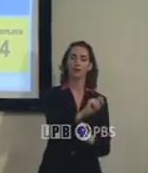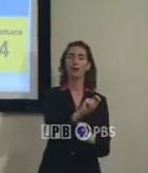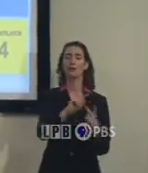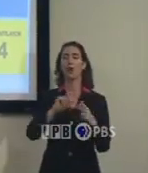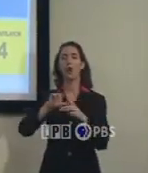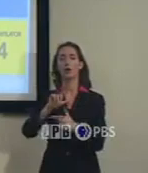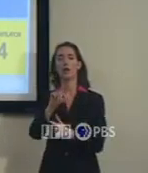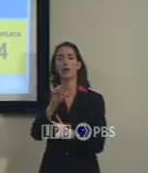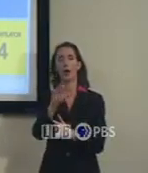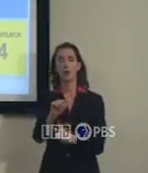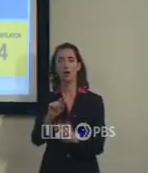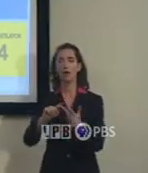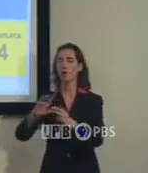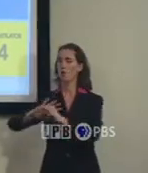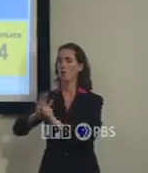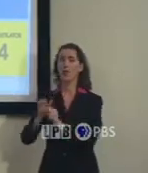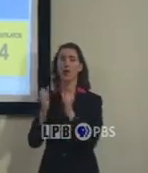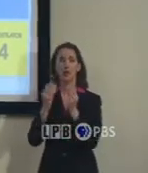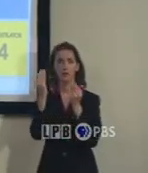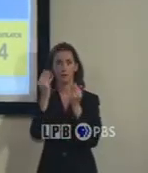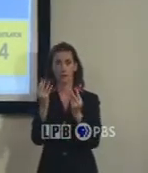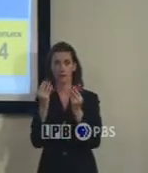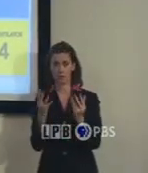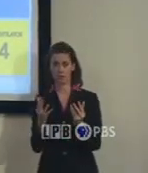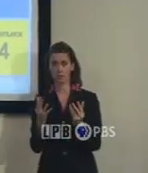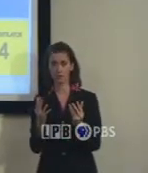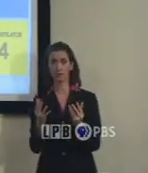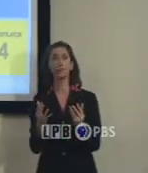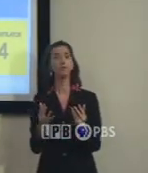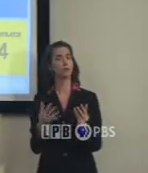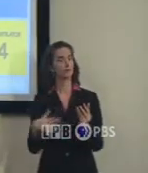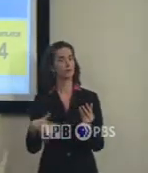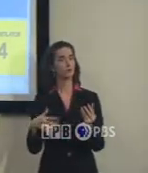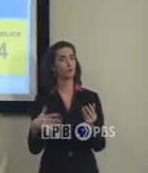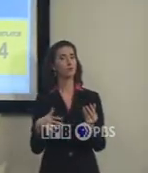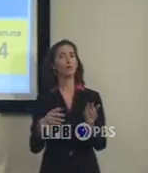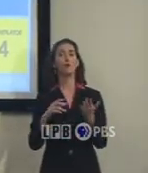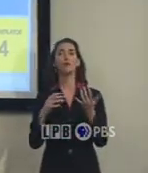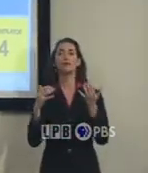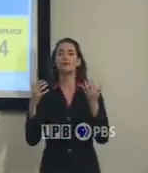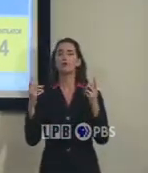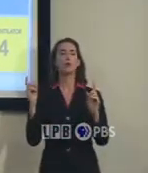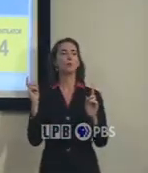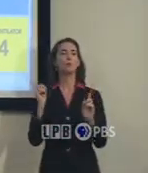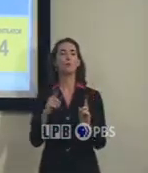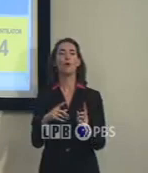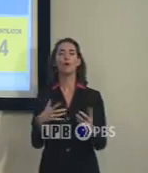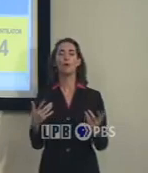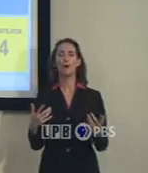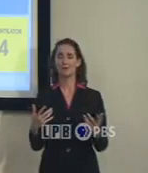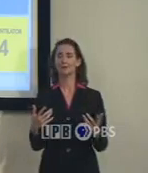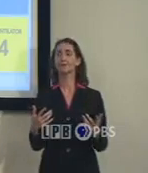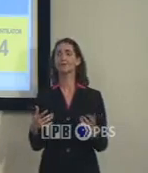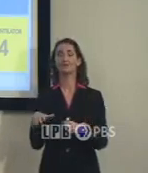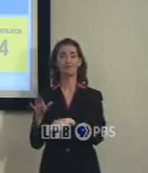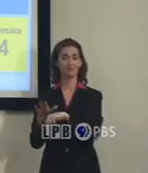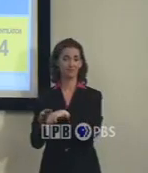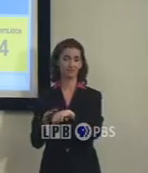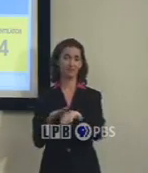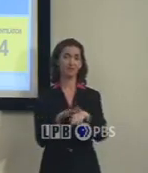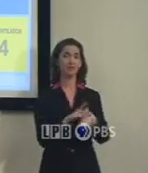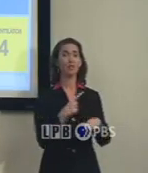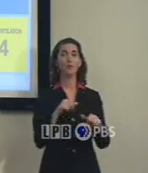it relates to COVID, and that's a good segue into the fact that as we continue to prepare